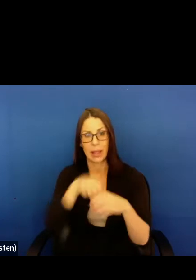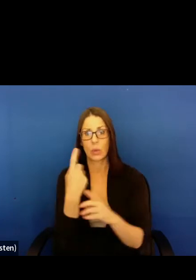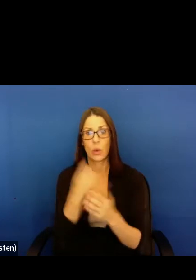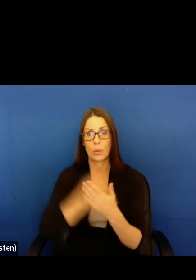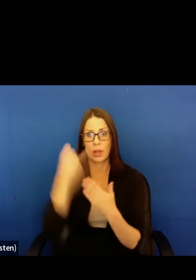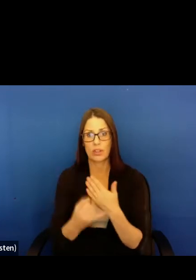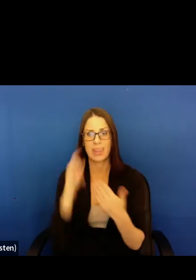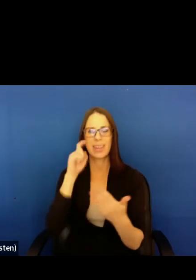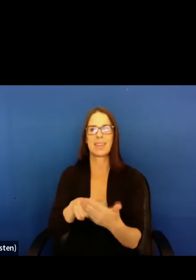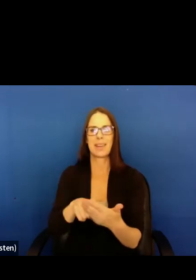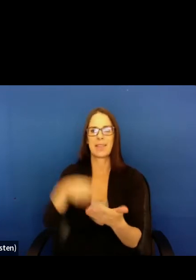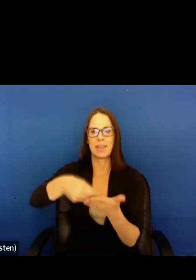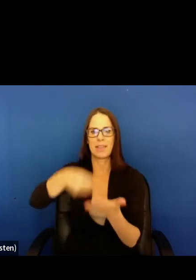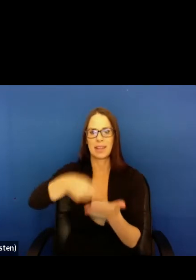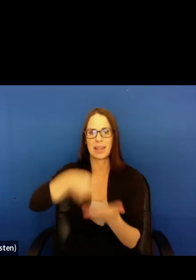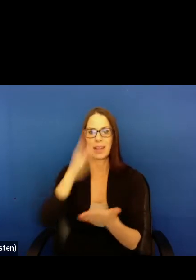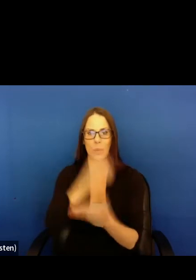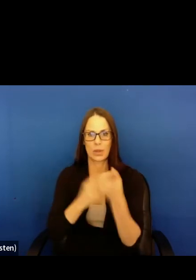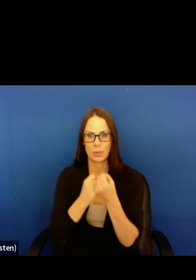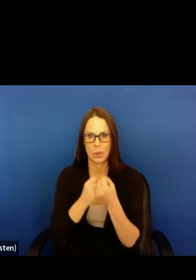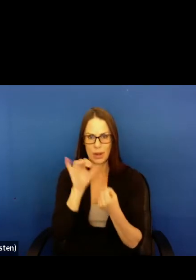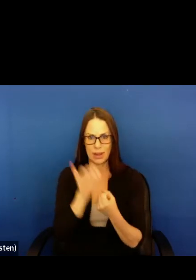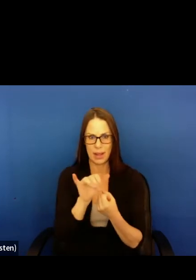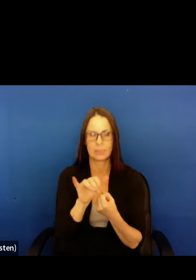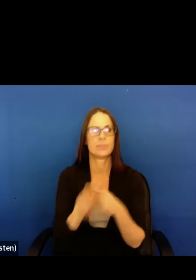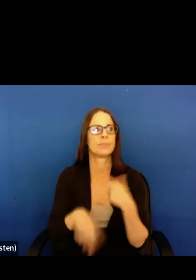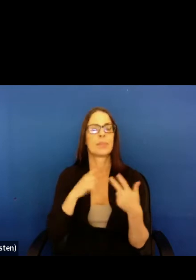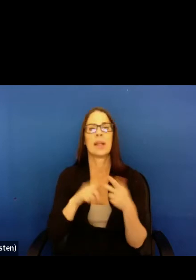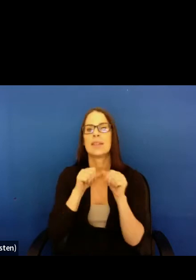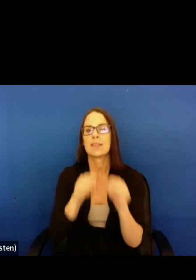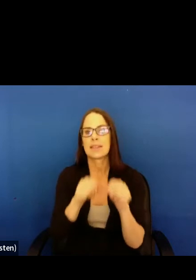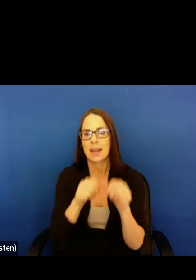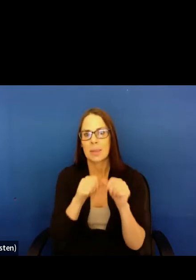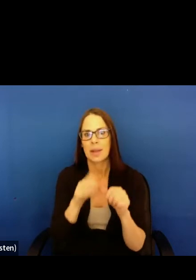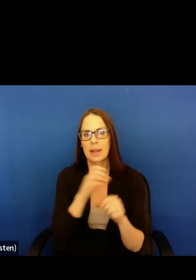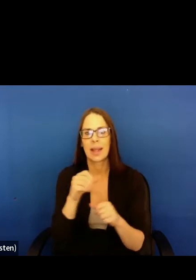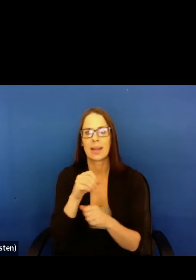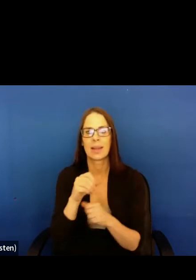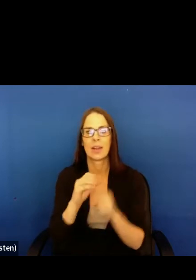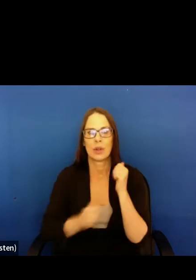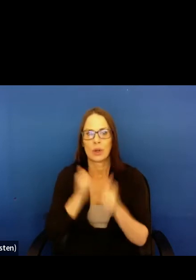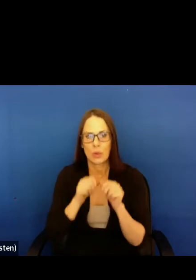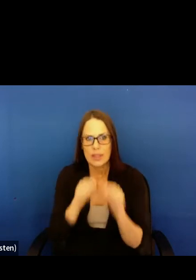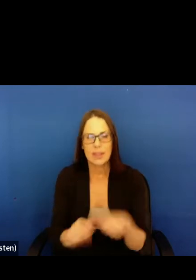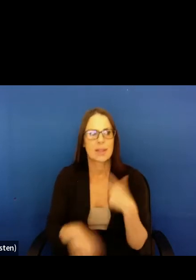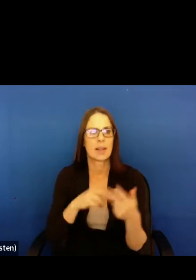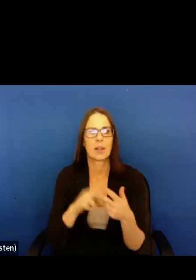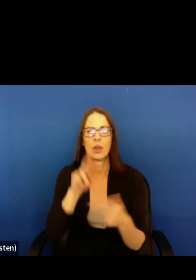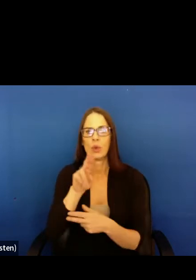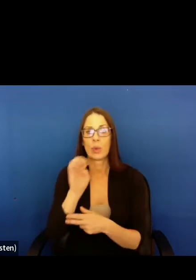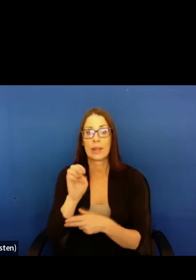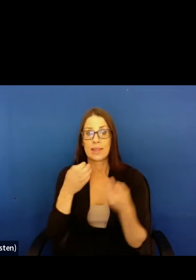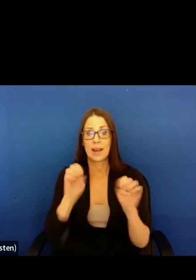would support that. Sustainability and resiliency, real estate efforts, and those are becoming more and